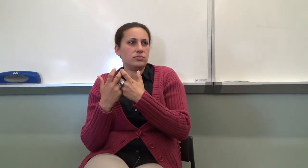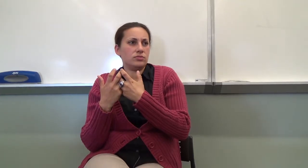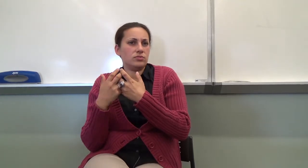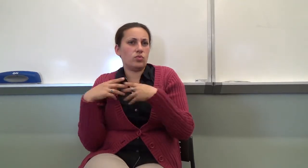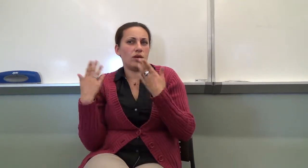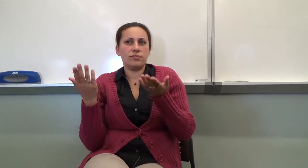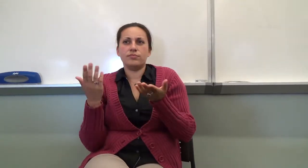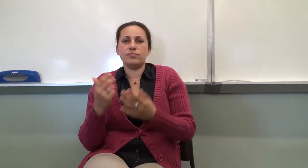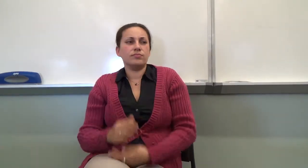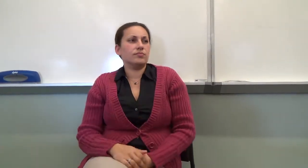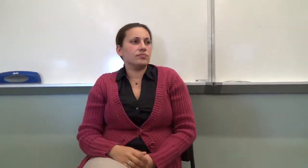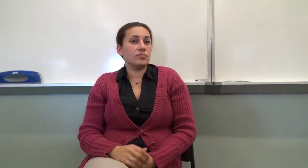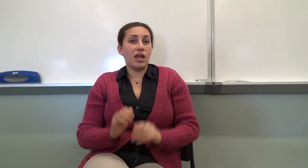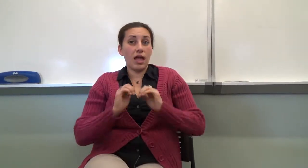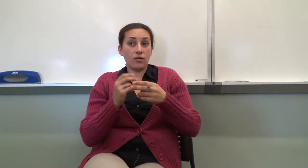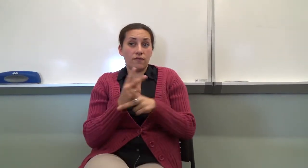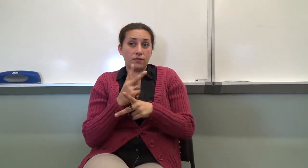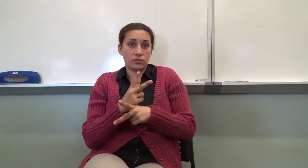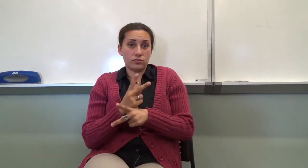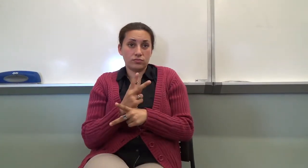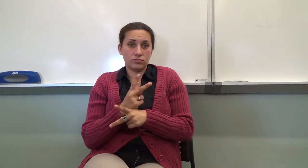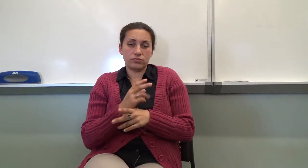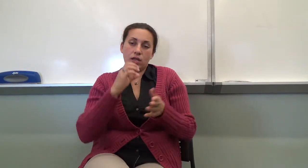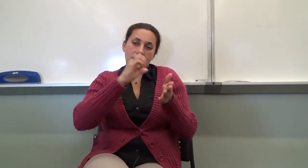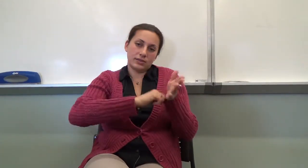Well, the way you figure it out is simply subtract it from the 180.